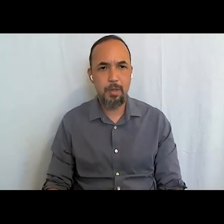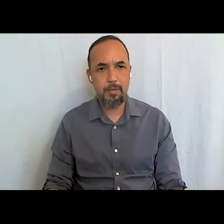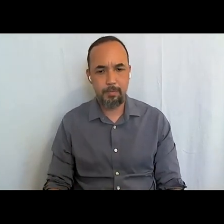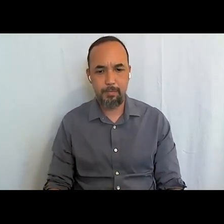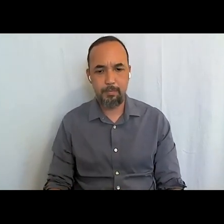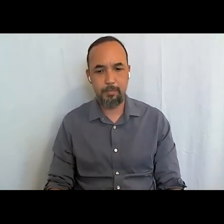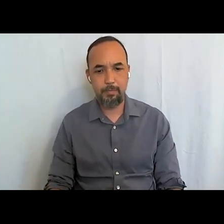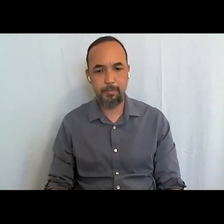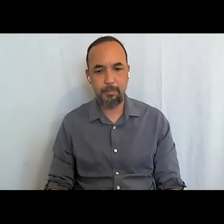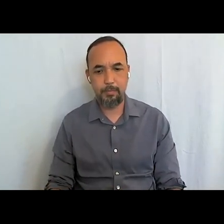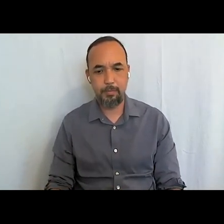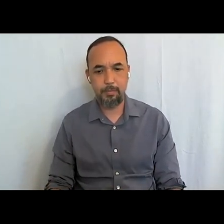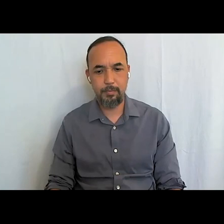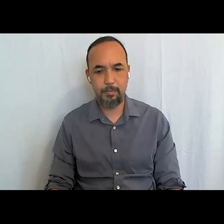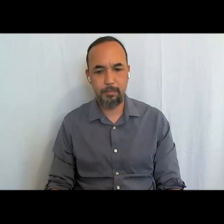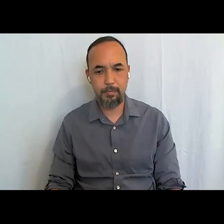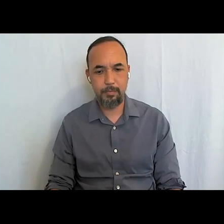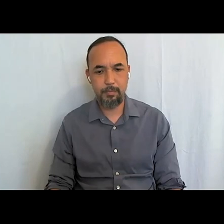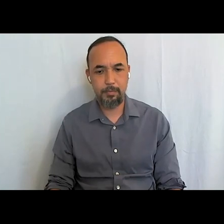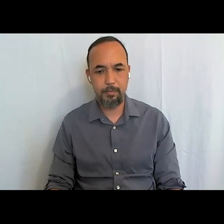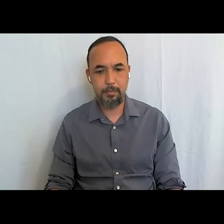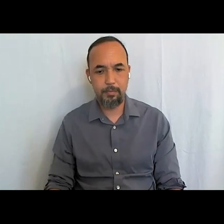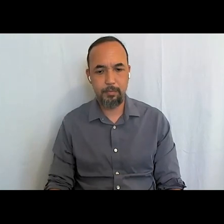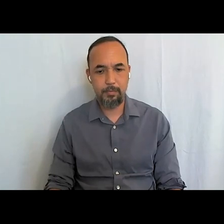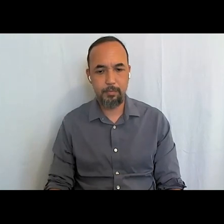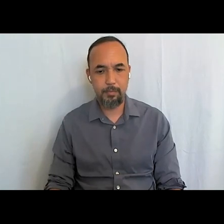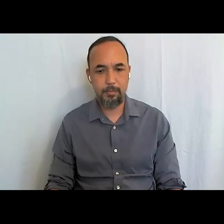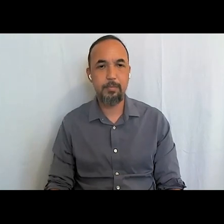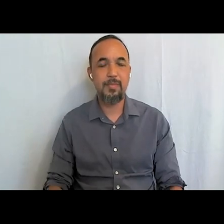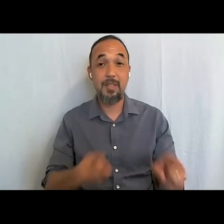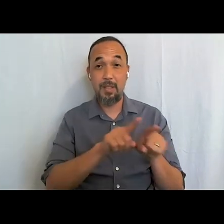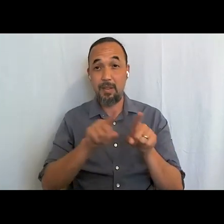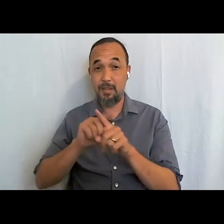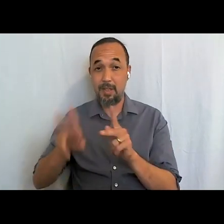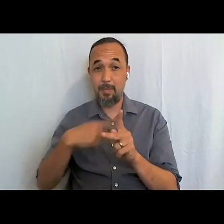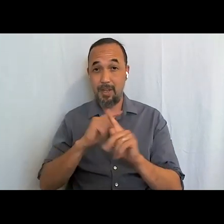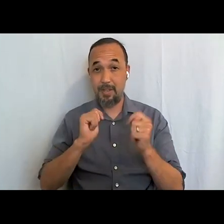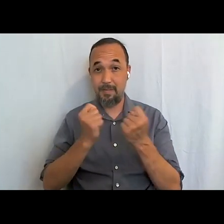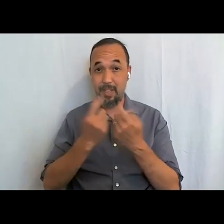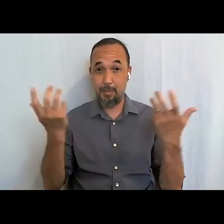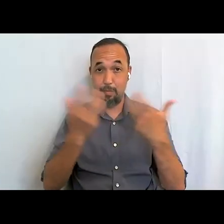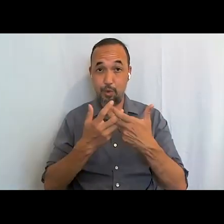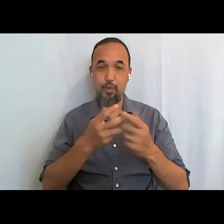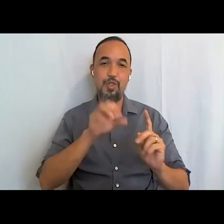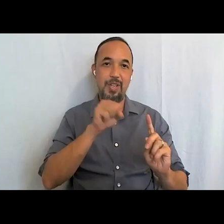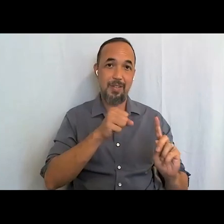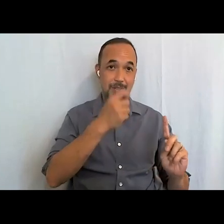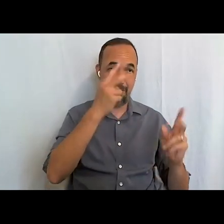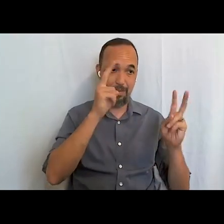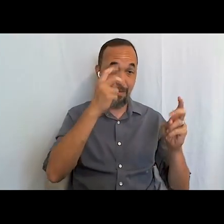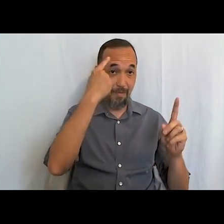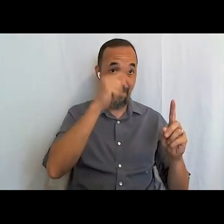teams, are they merged? Yes, we merge four fun teams